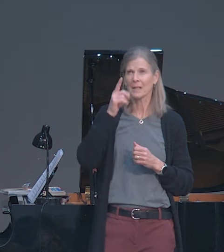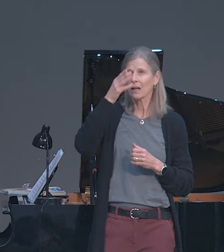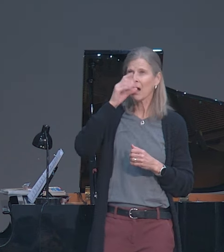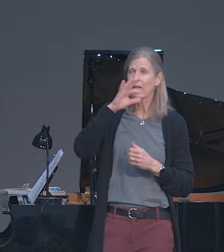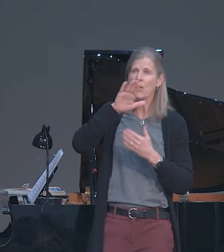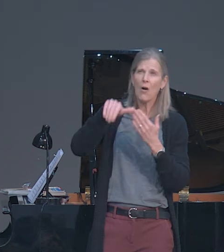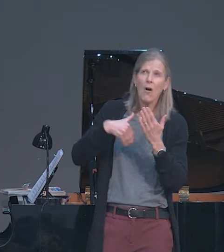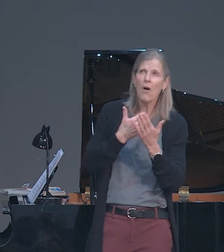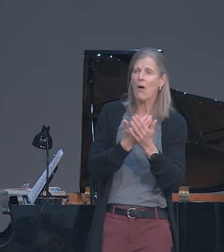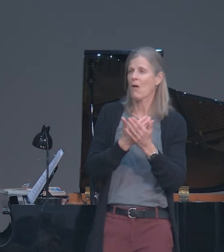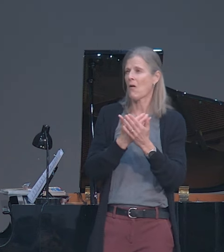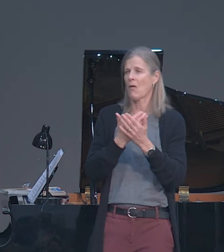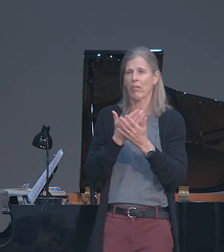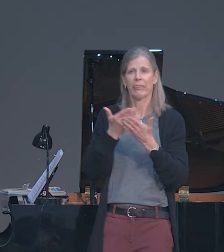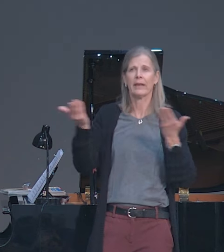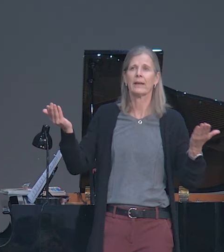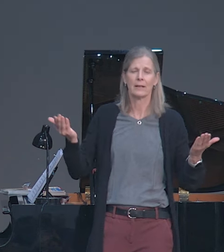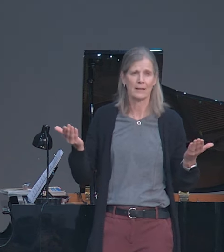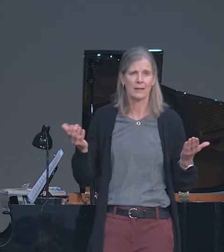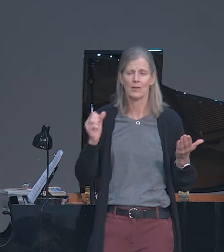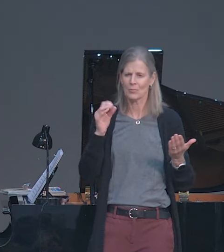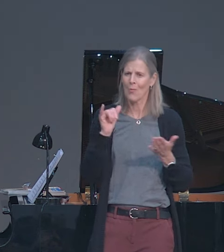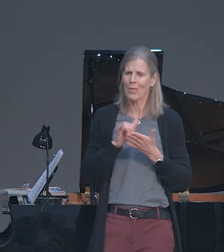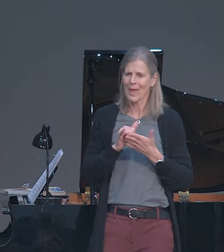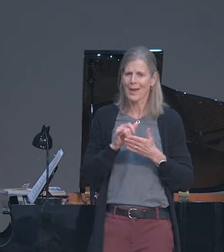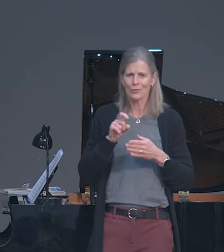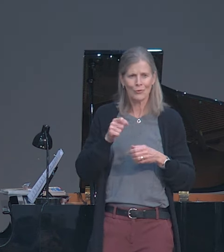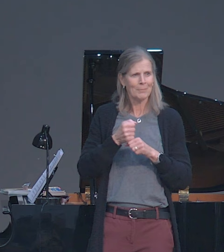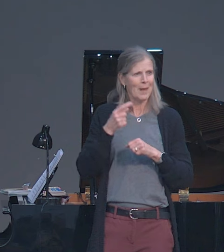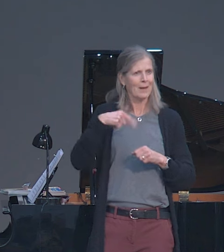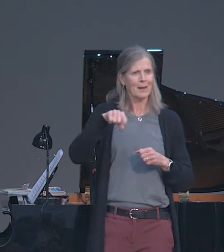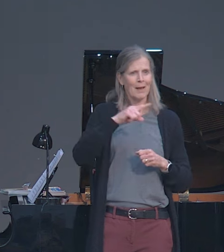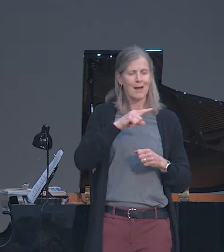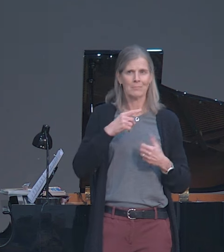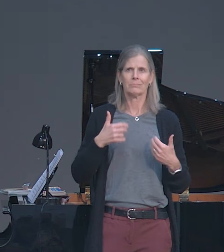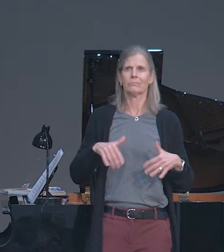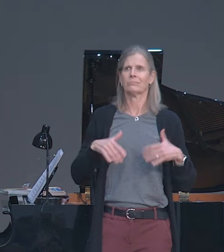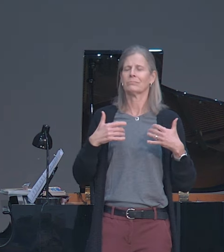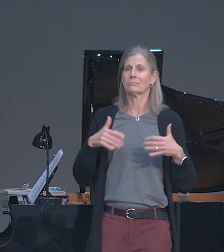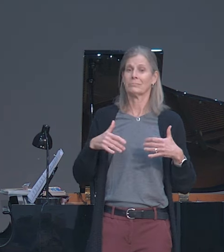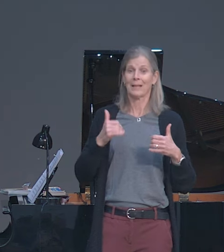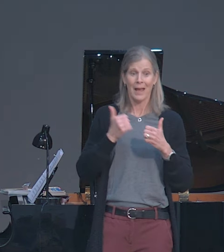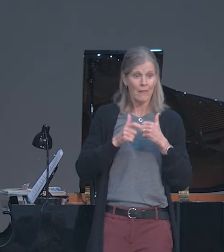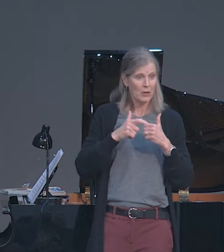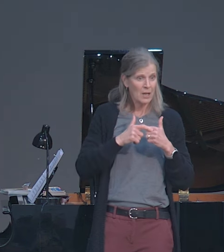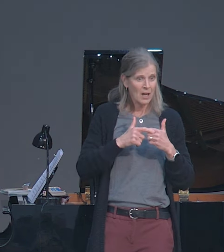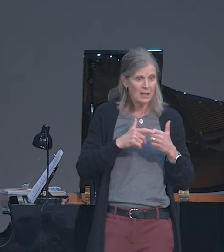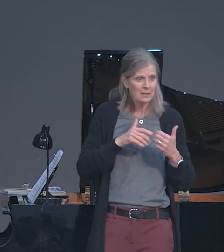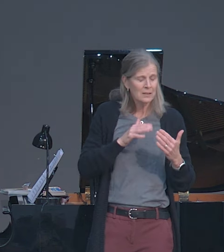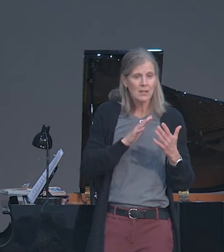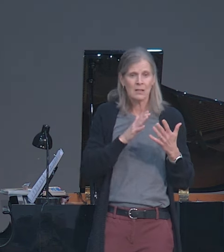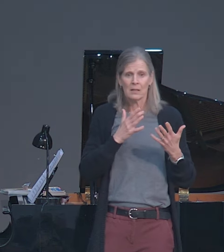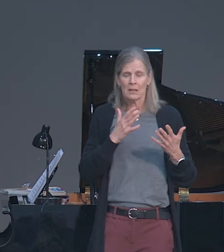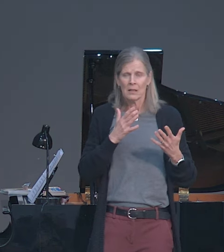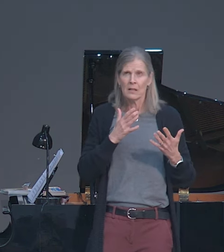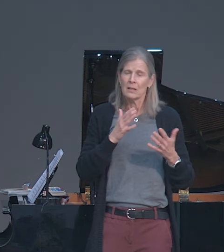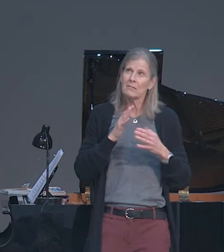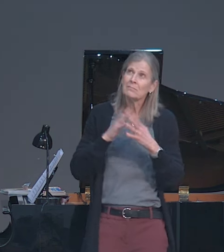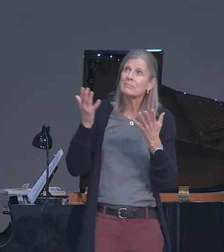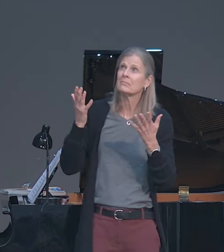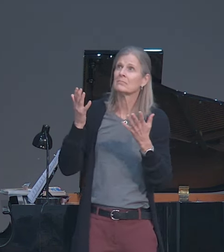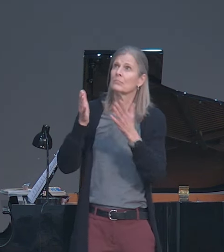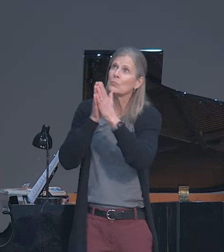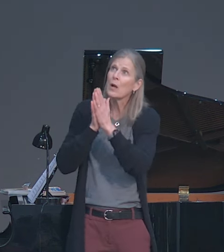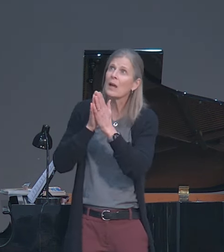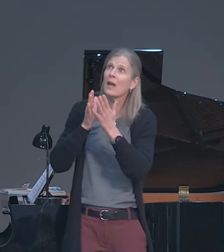flesh, over all things. So this should urge us to call on him. Hey, do you realize